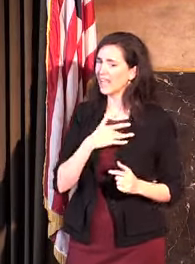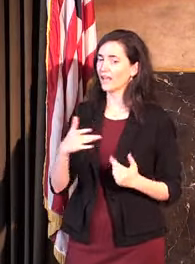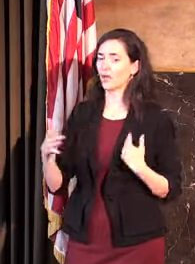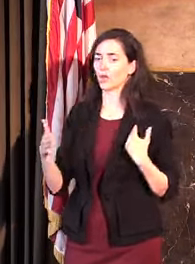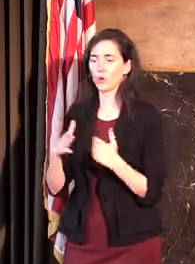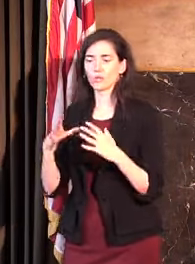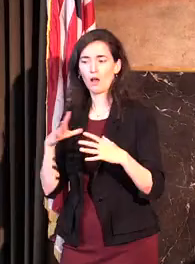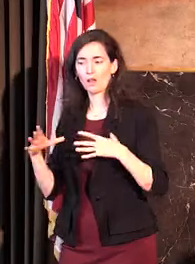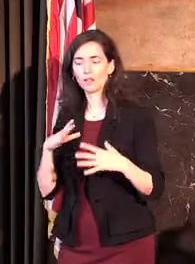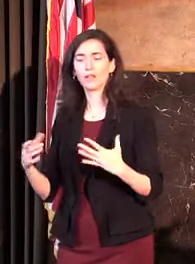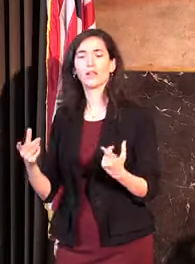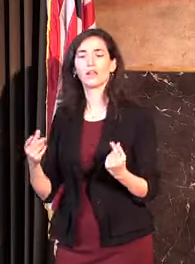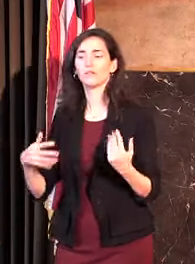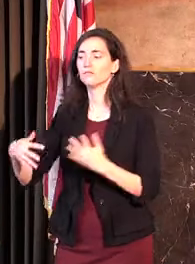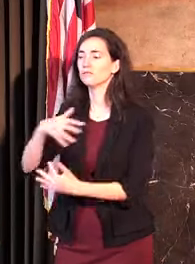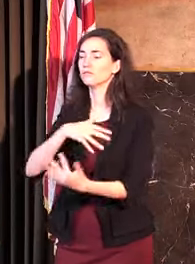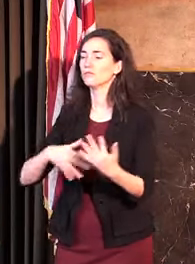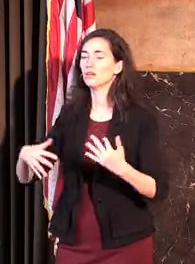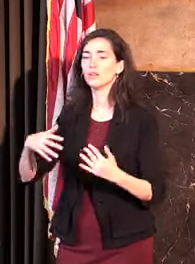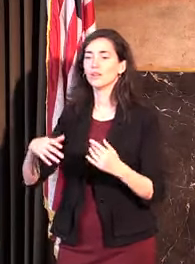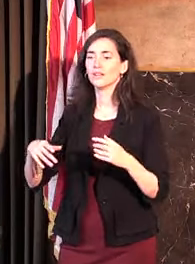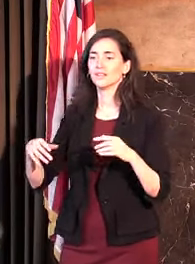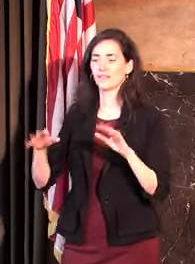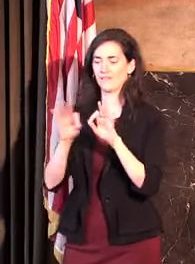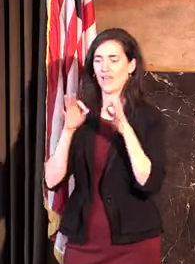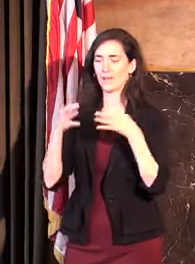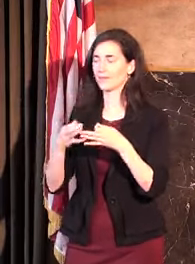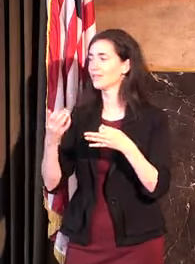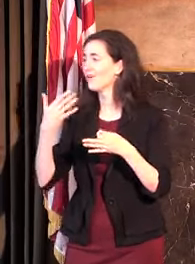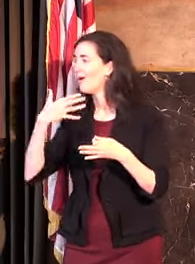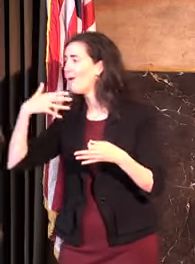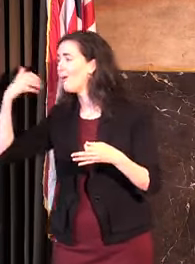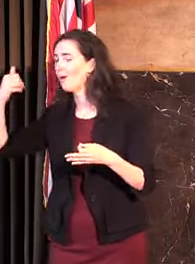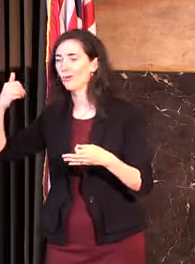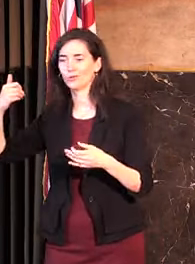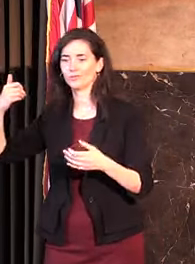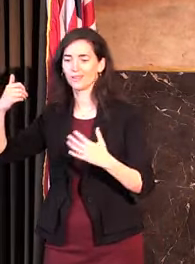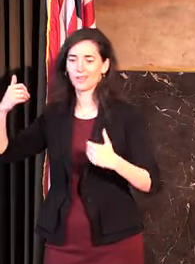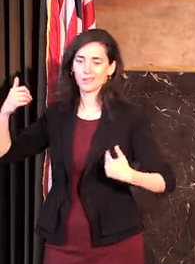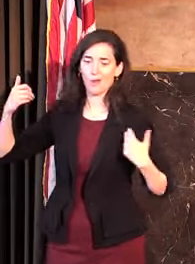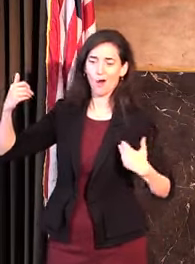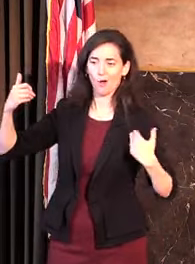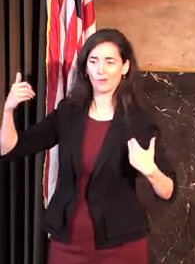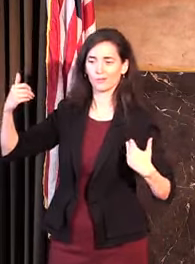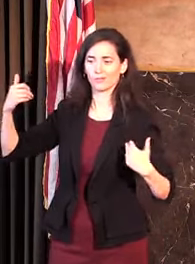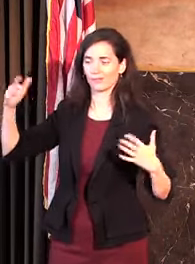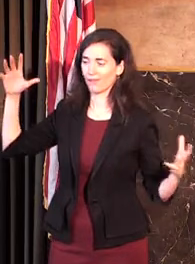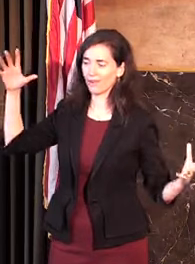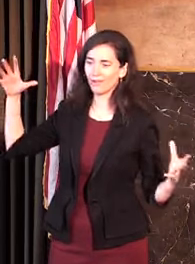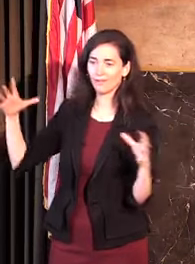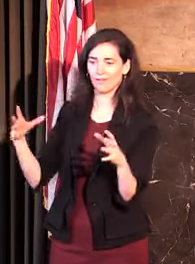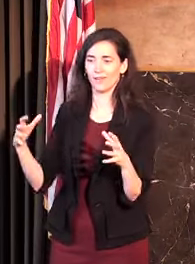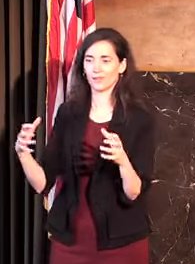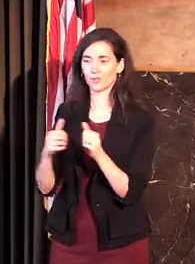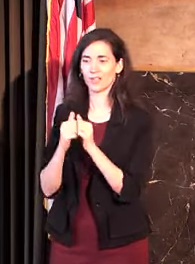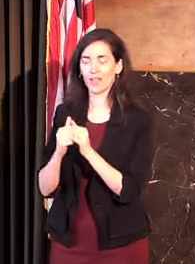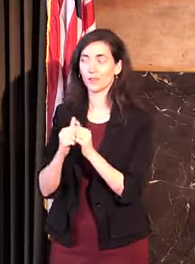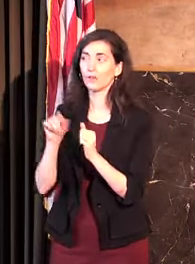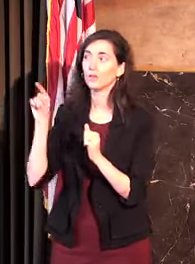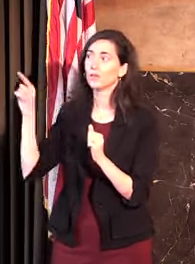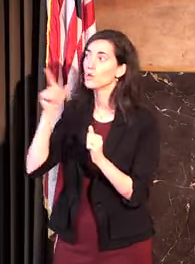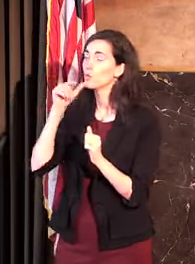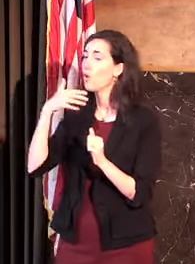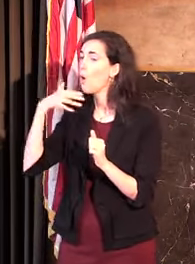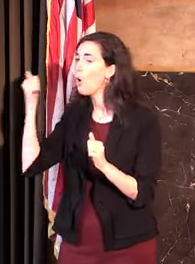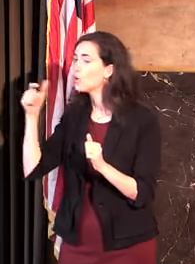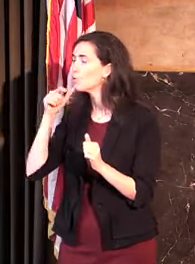gather with people of different generations, 3-4 generations in one place, those older people, those sicker